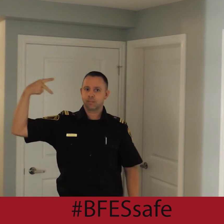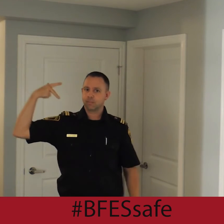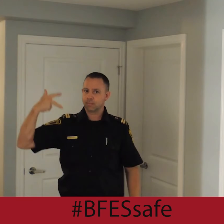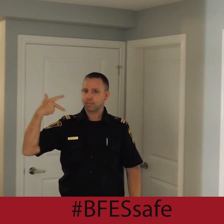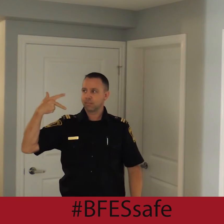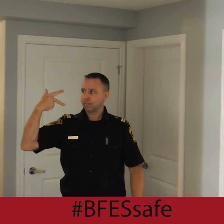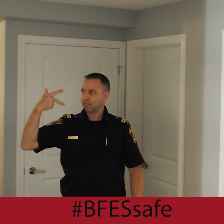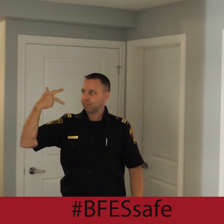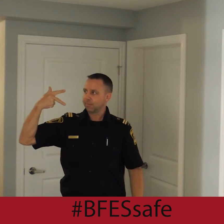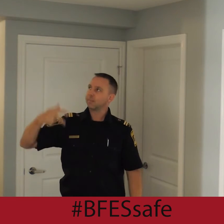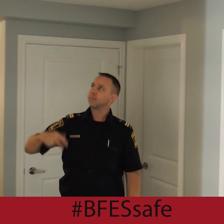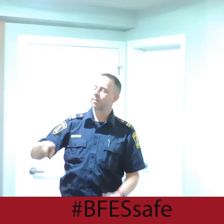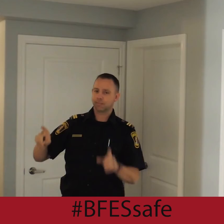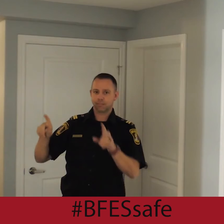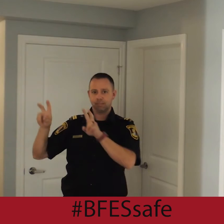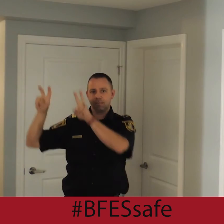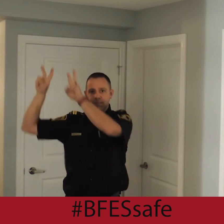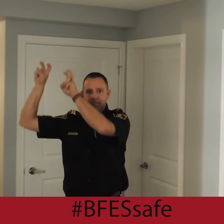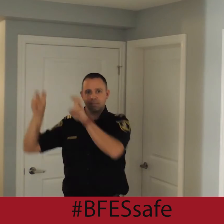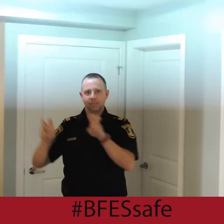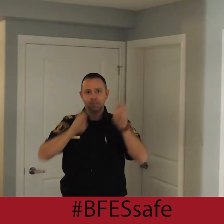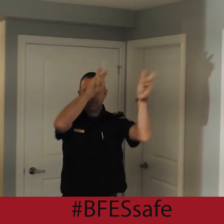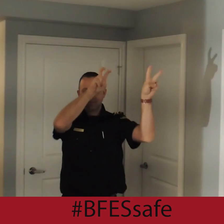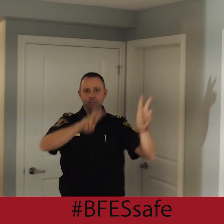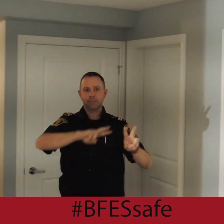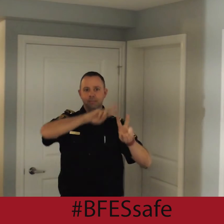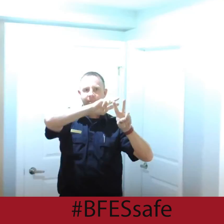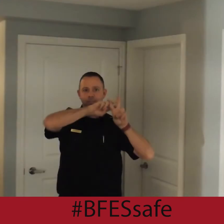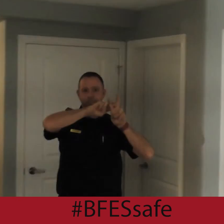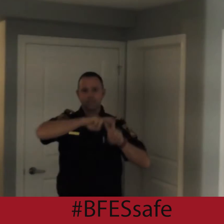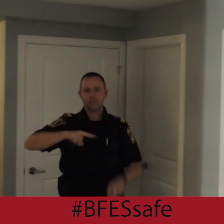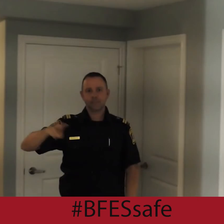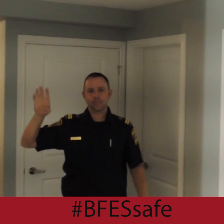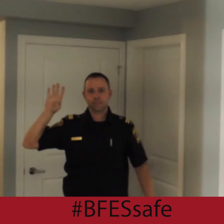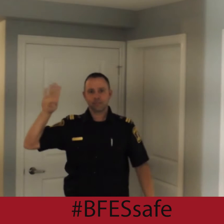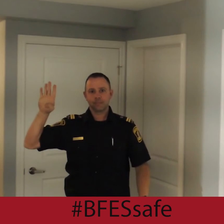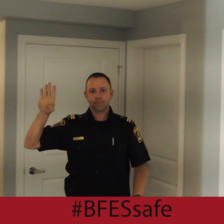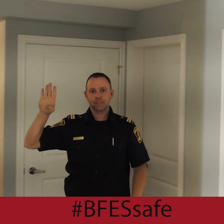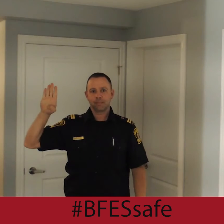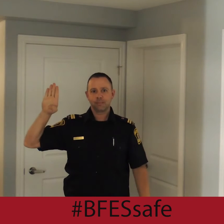Make a video and post it with the hashtag BFESSafe.